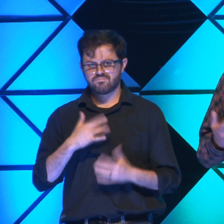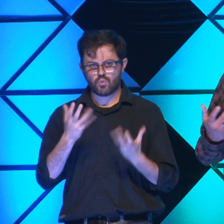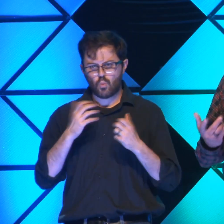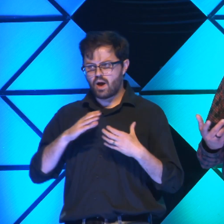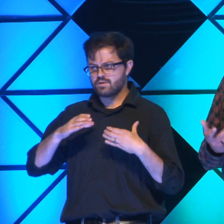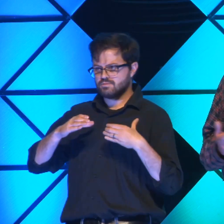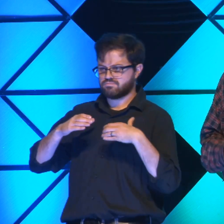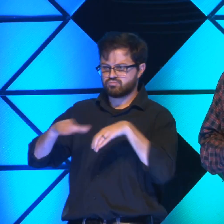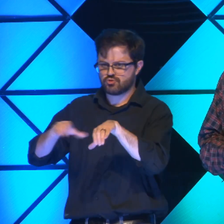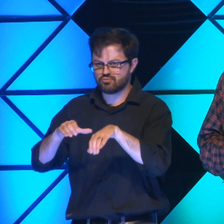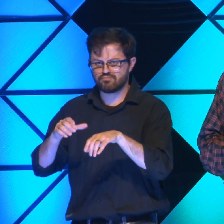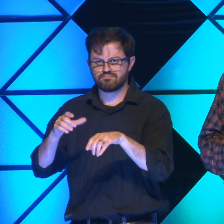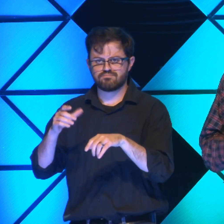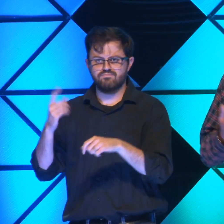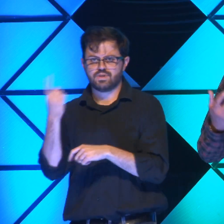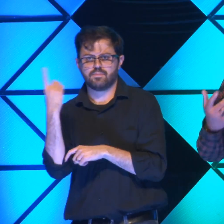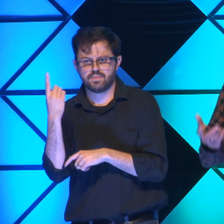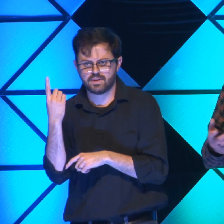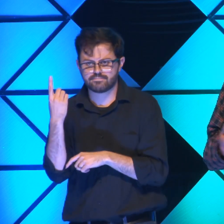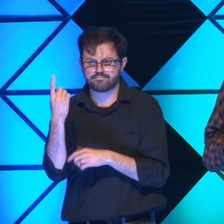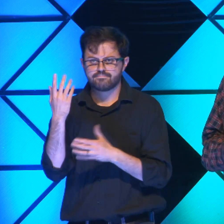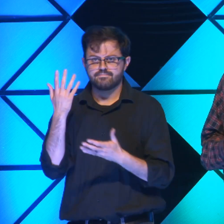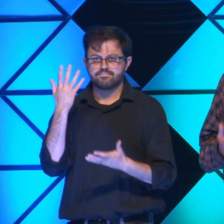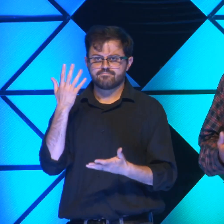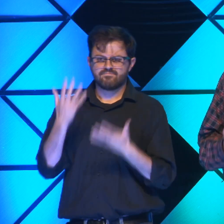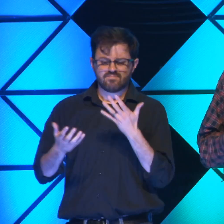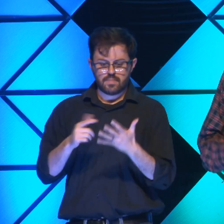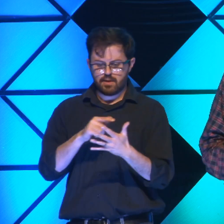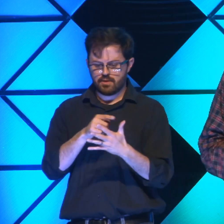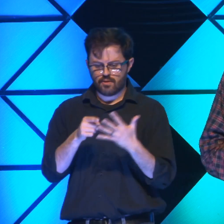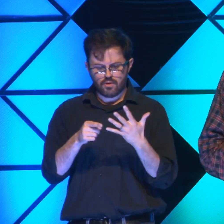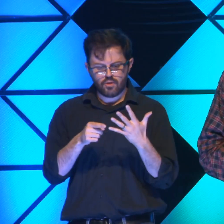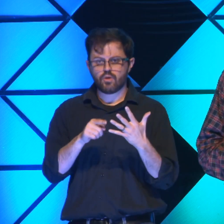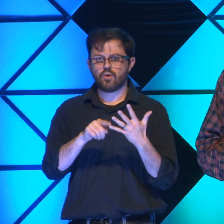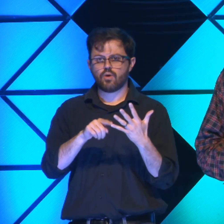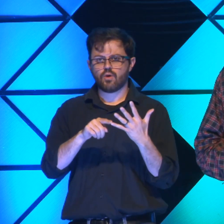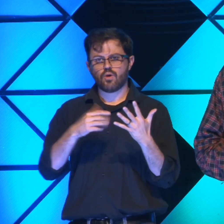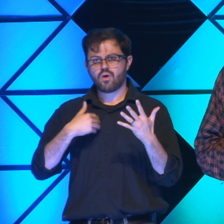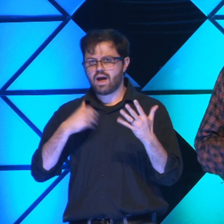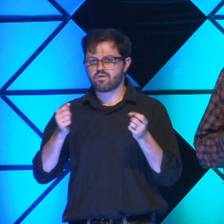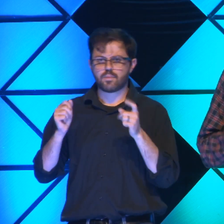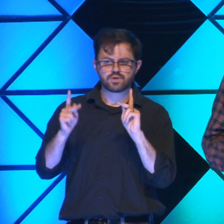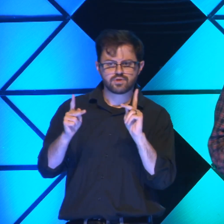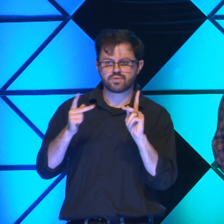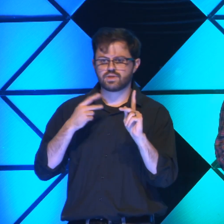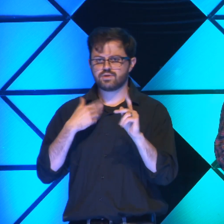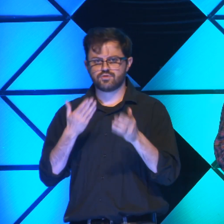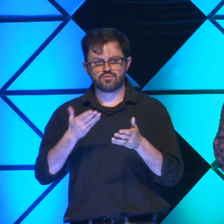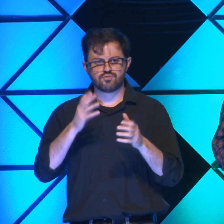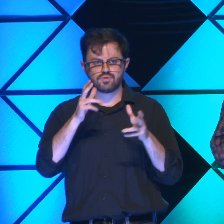Maybe there's one that you see as a way to be present in the struggle and hurt of someone, whether that's